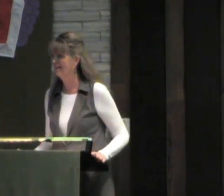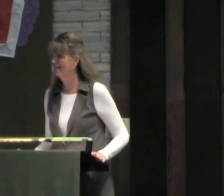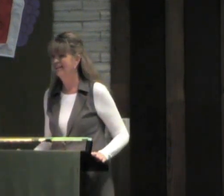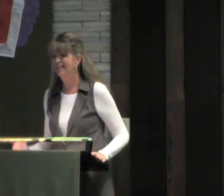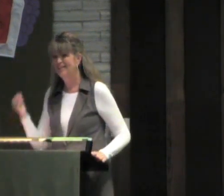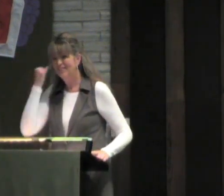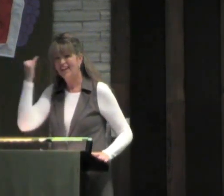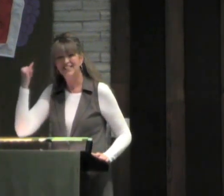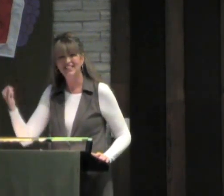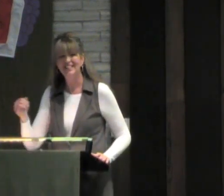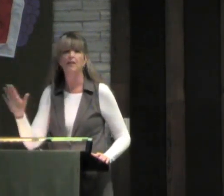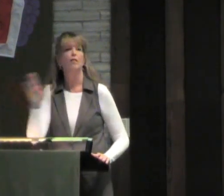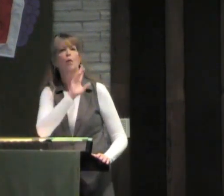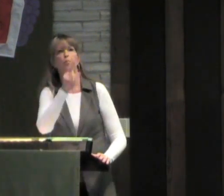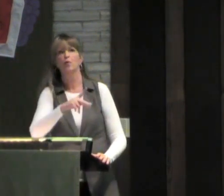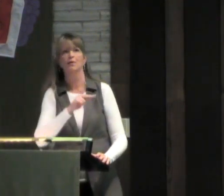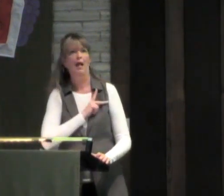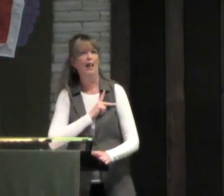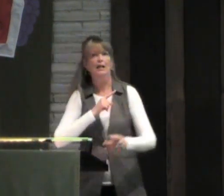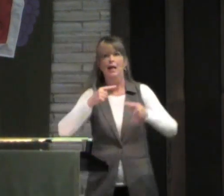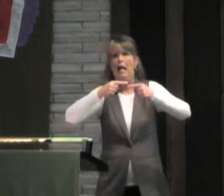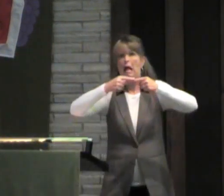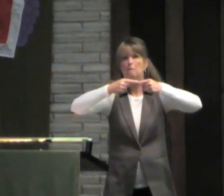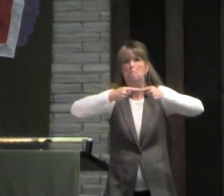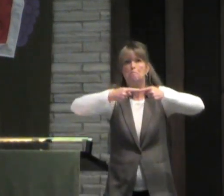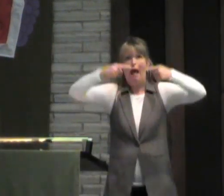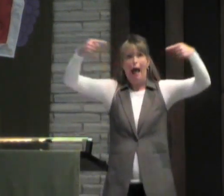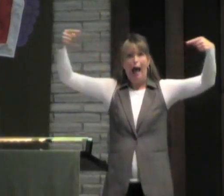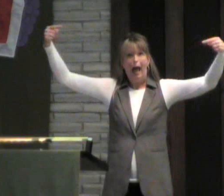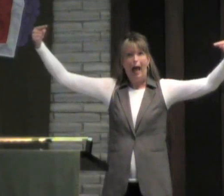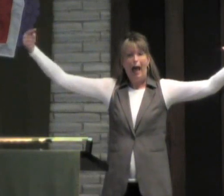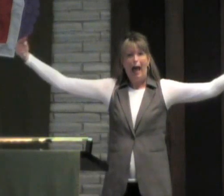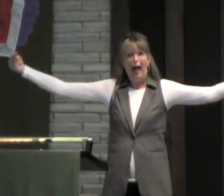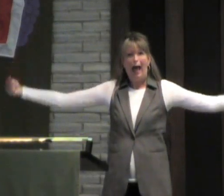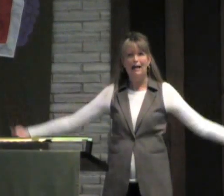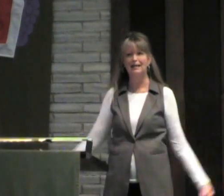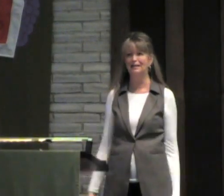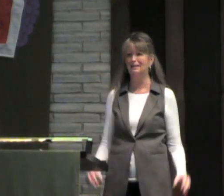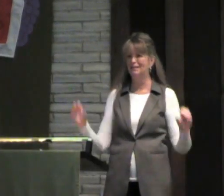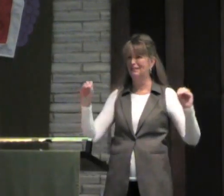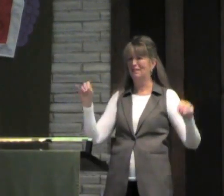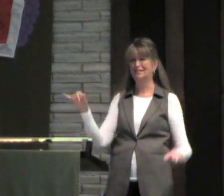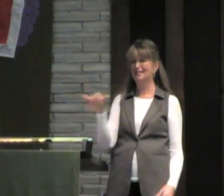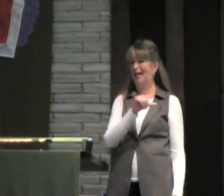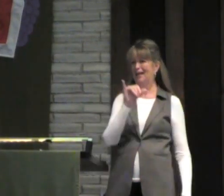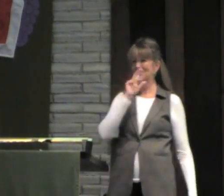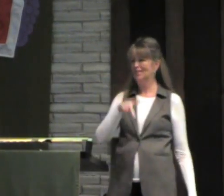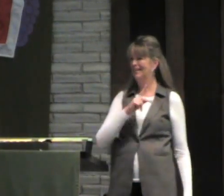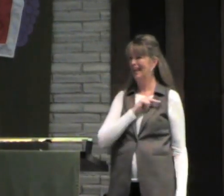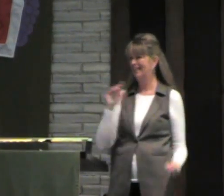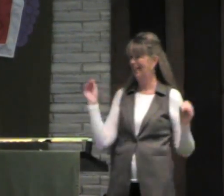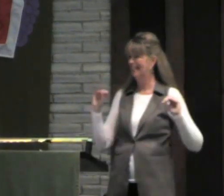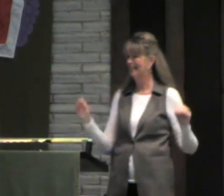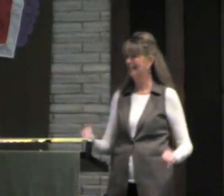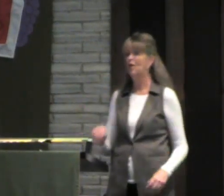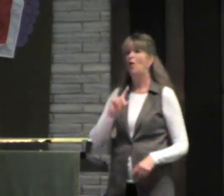different. Isn't that interesting? Their personalities are opposite too. They don't even have the